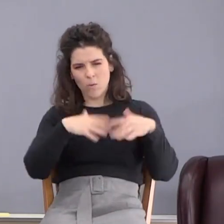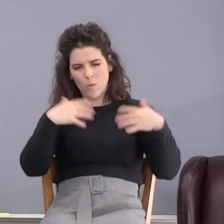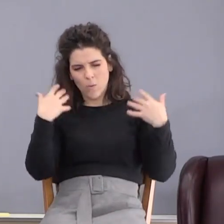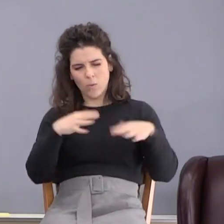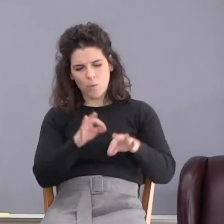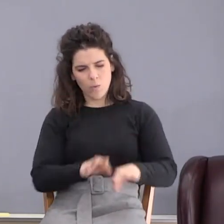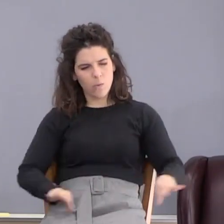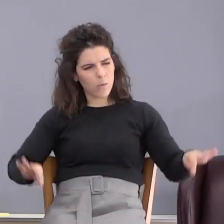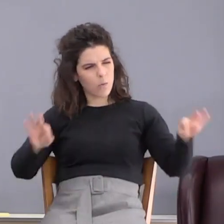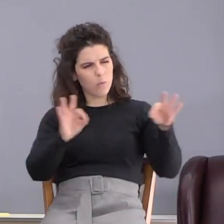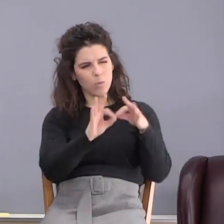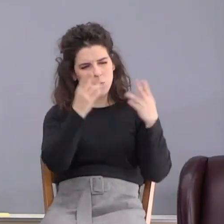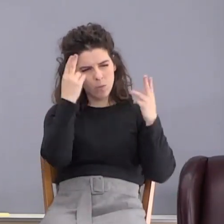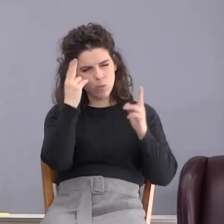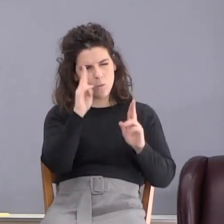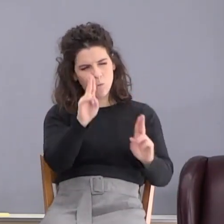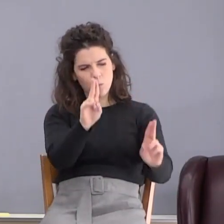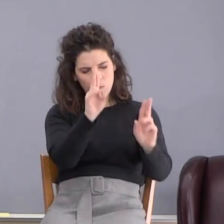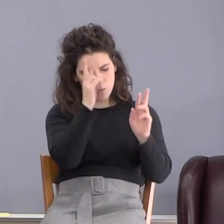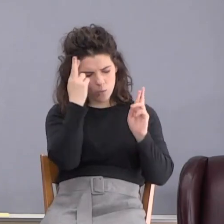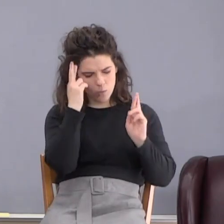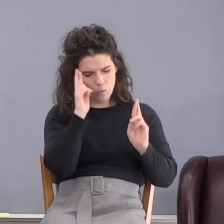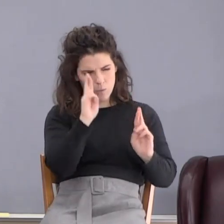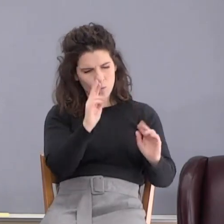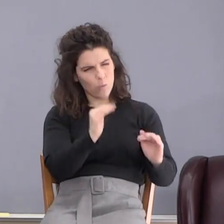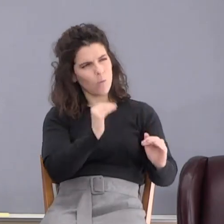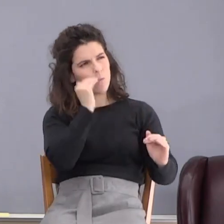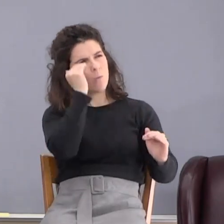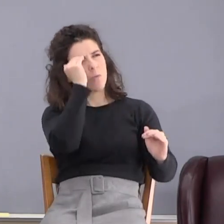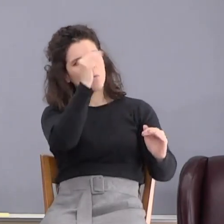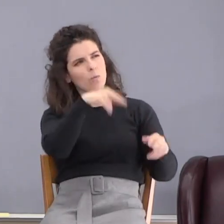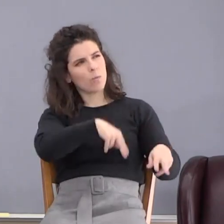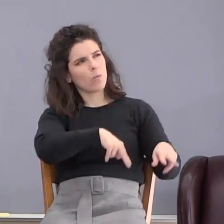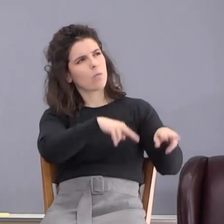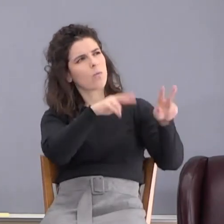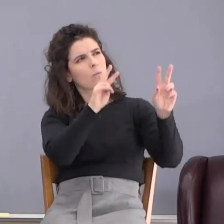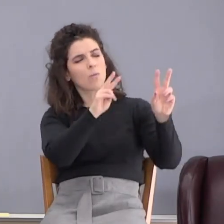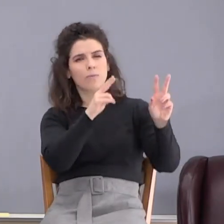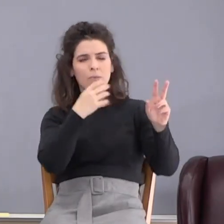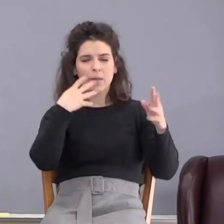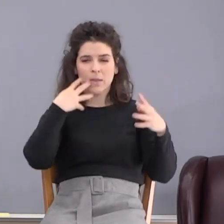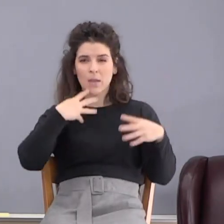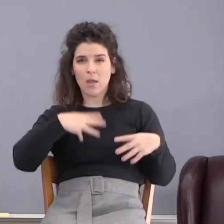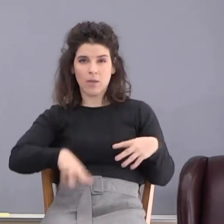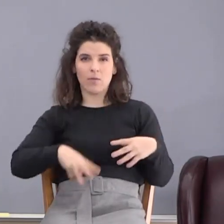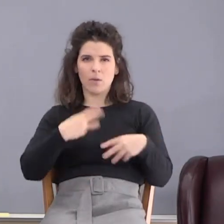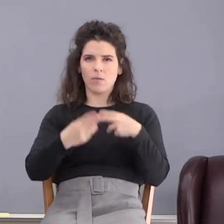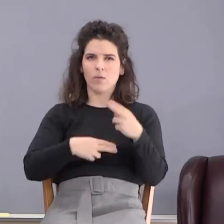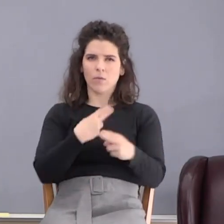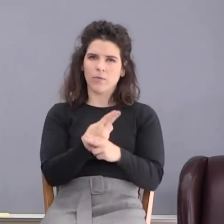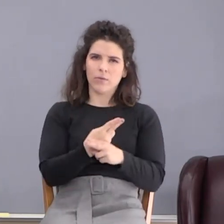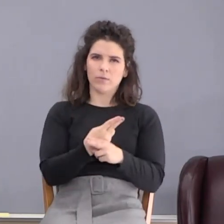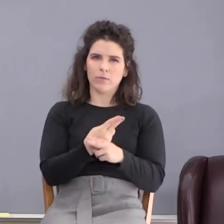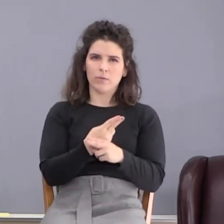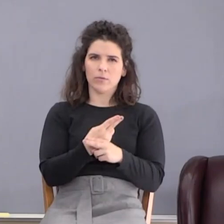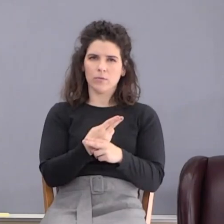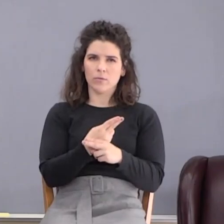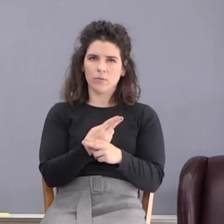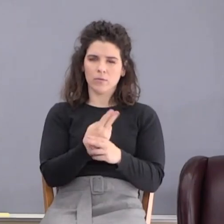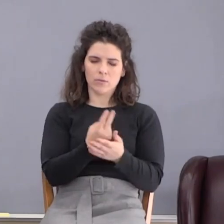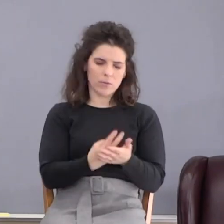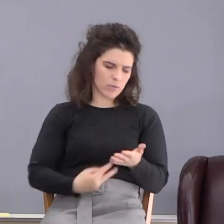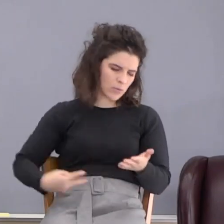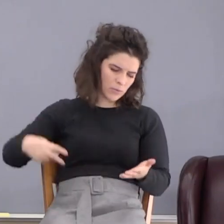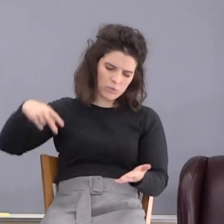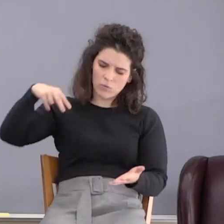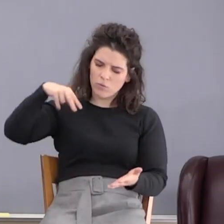valued, respected, esteemed, and literally the envy of the universe. It is